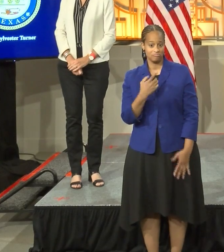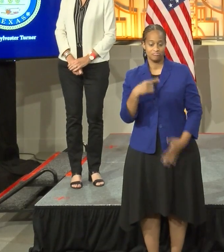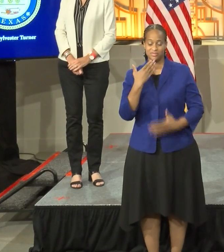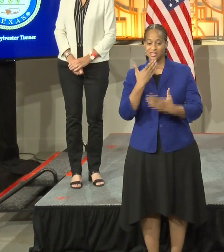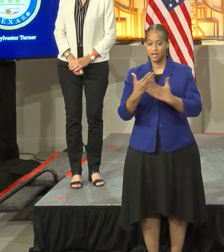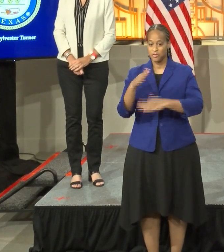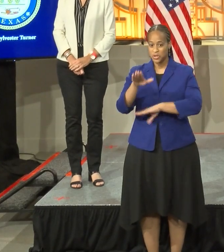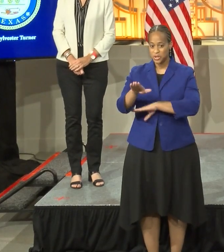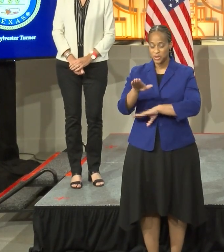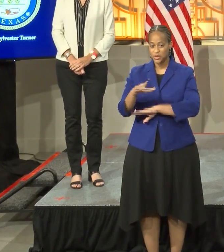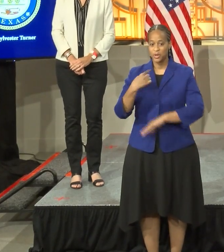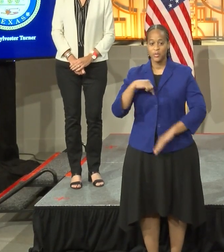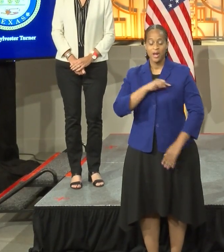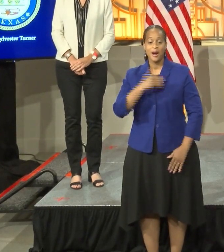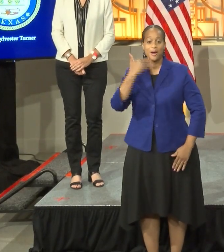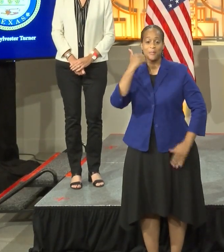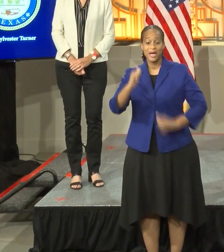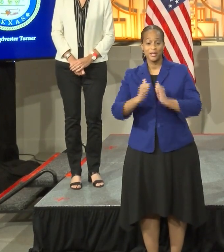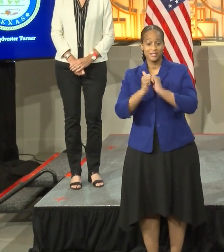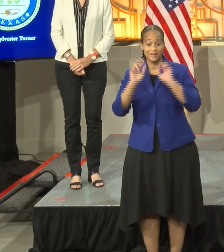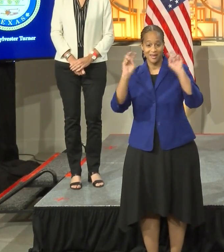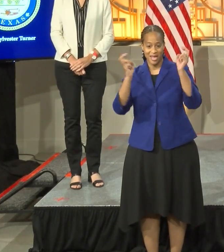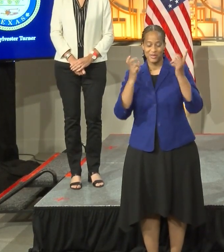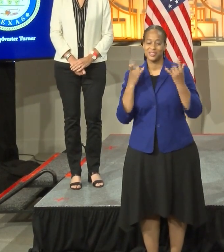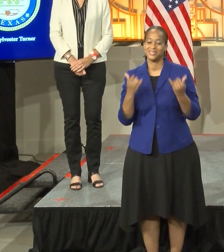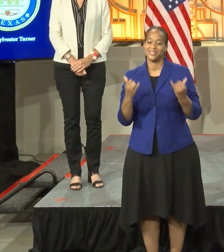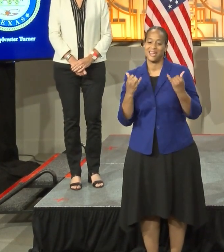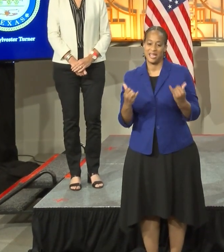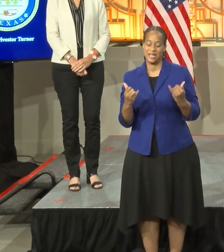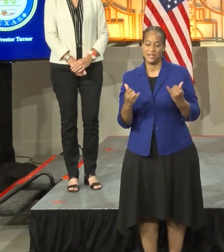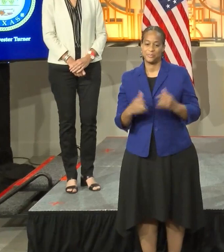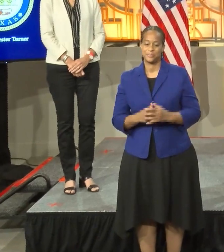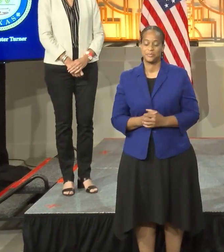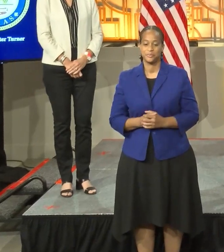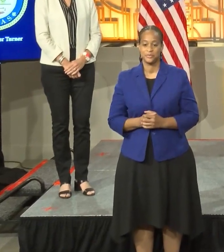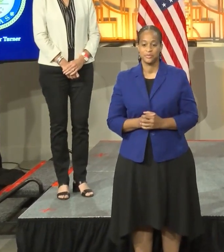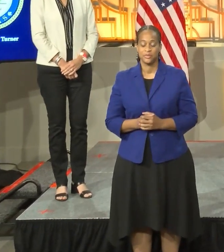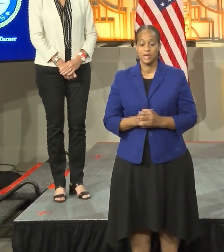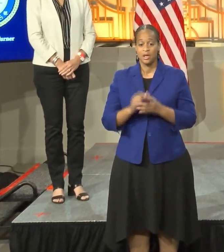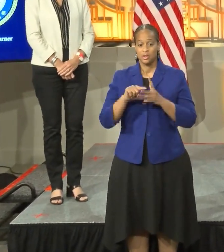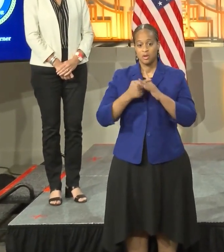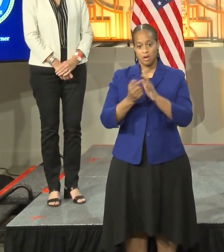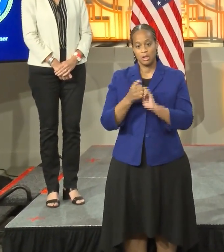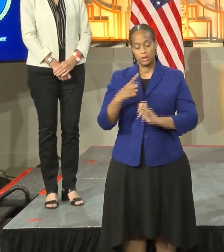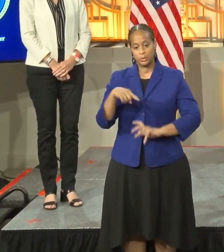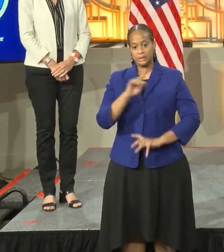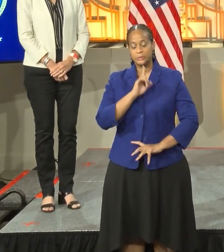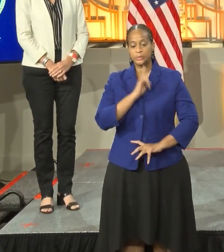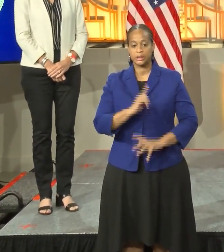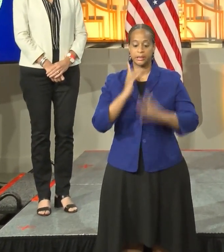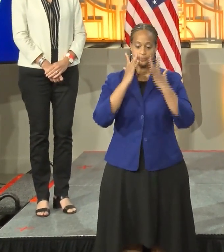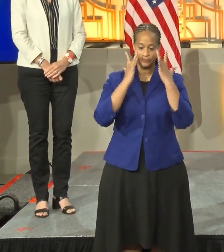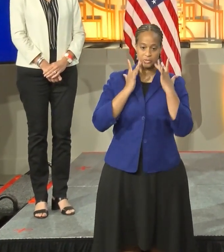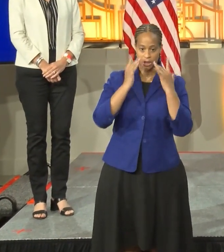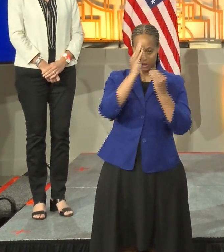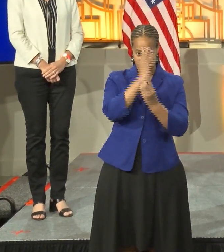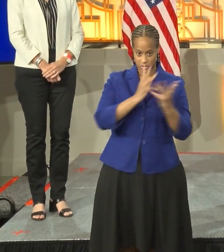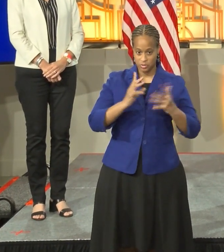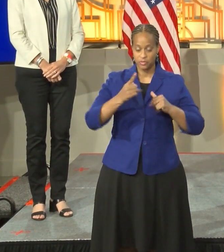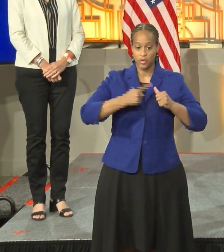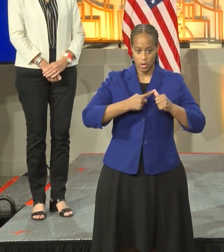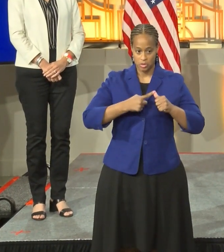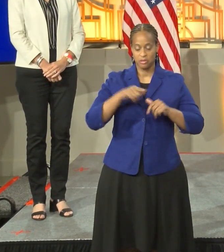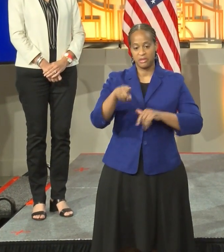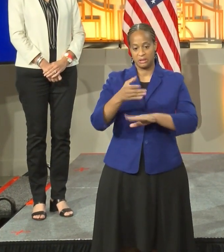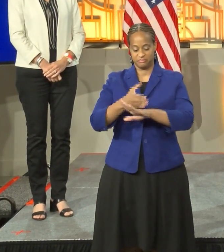Good afternoon, and we are better together today. But let me just start off with some grim news, and then we'll get better as